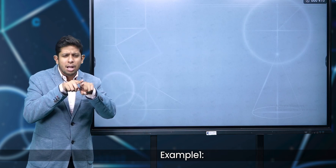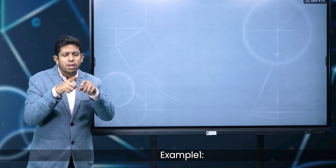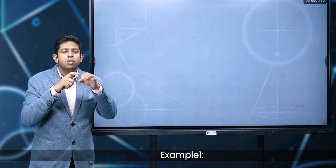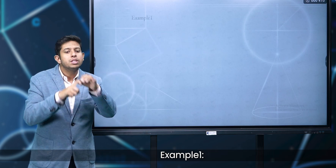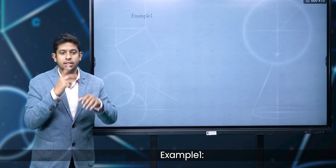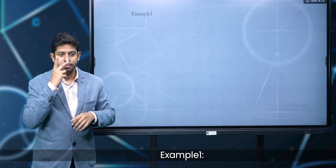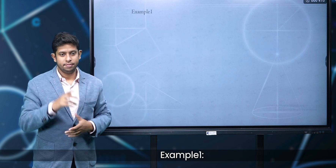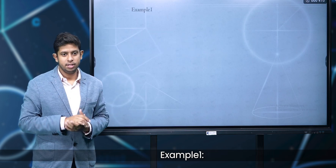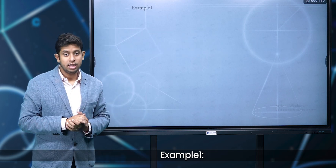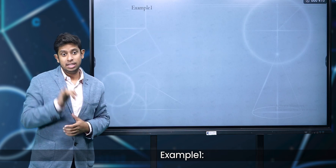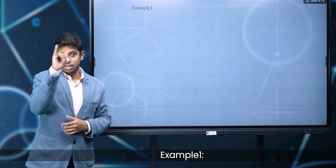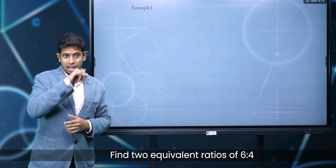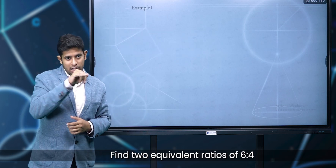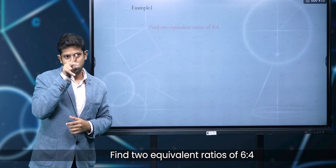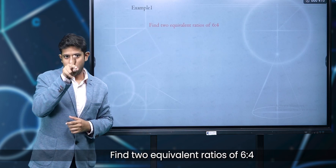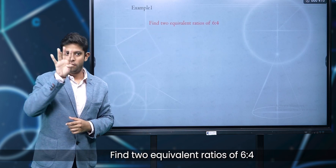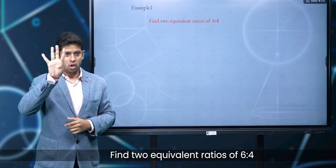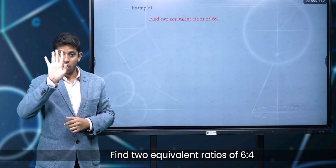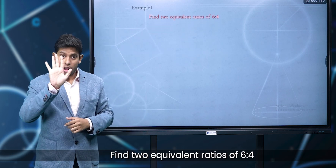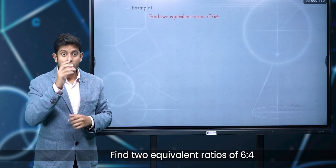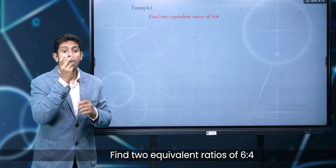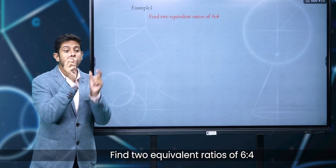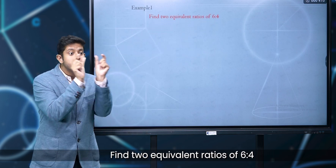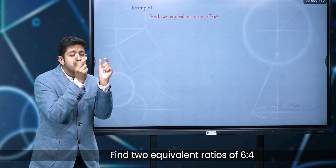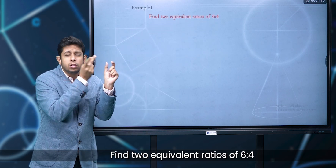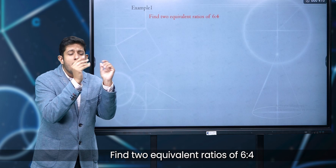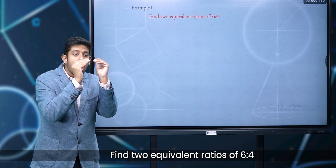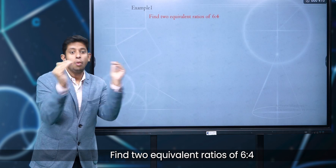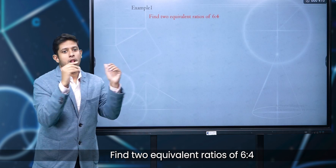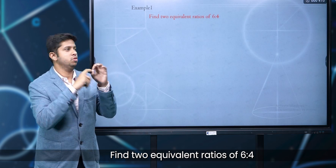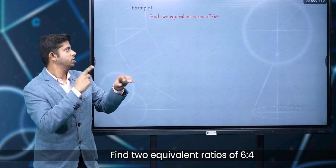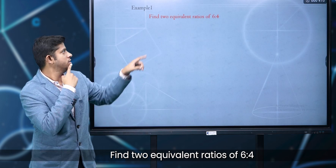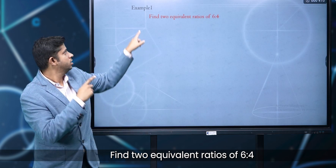Example 1. Find two equivalent ratios of 6:4.